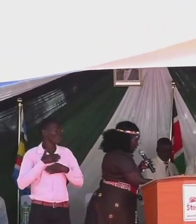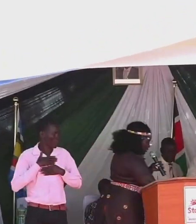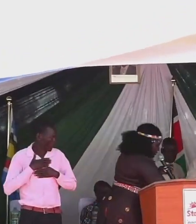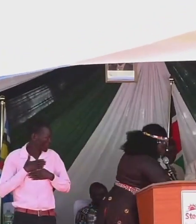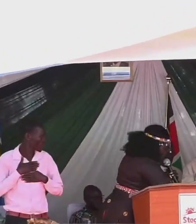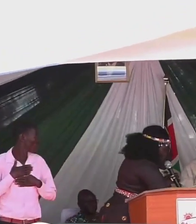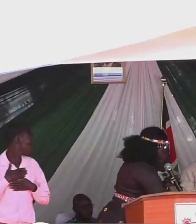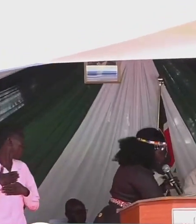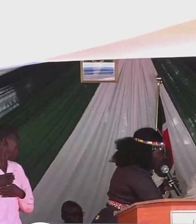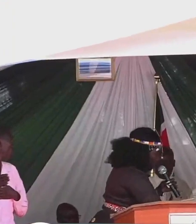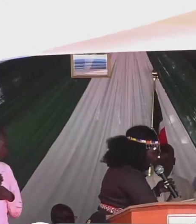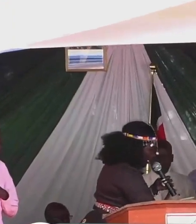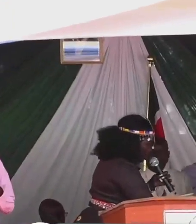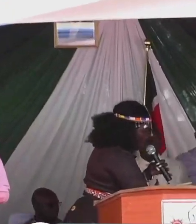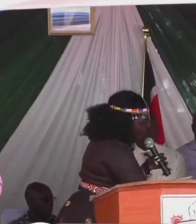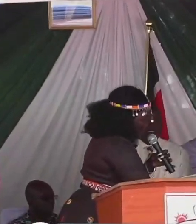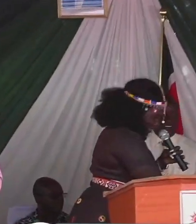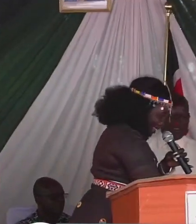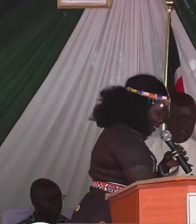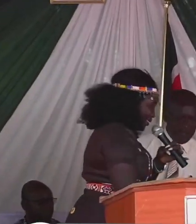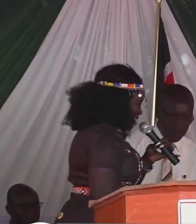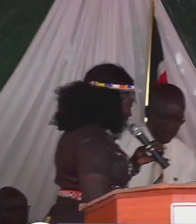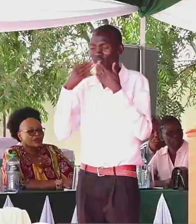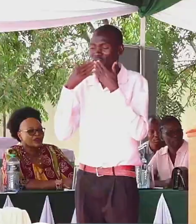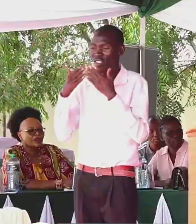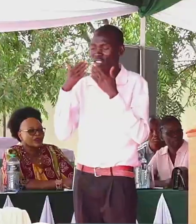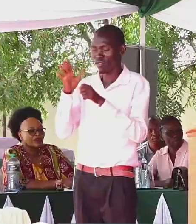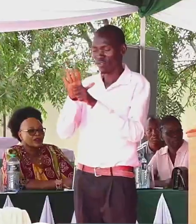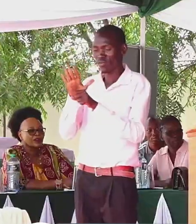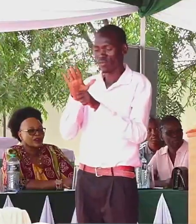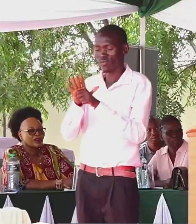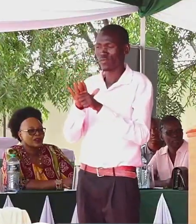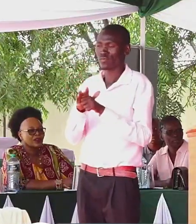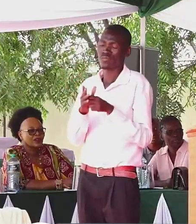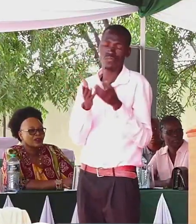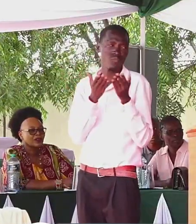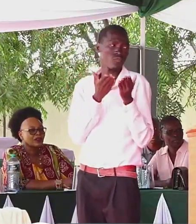sir. Karibu sana Turkana. Thank you, thank you, thank you.